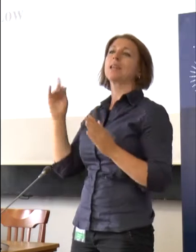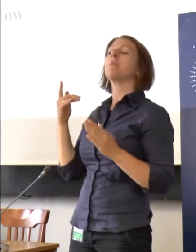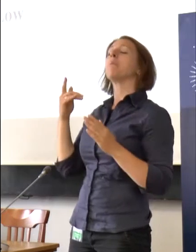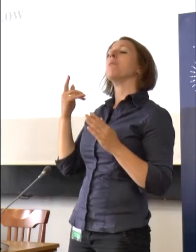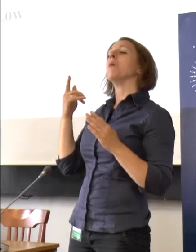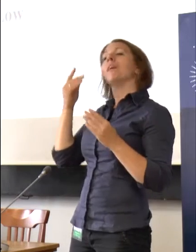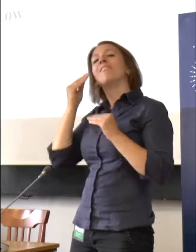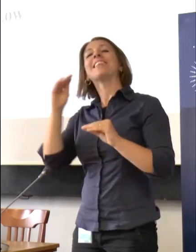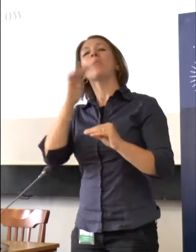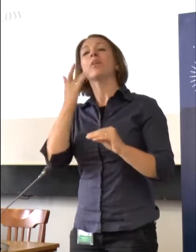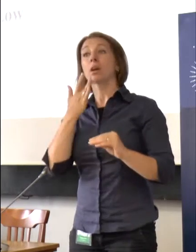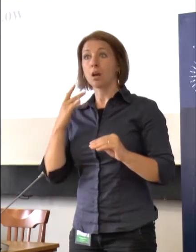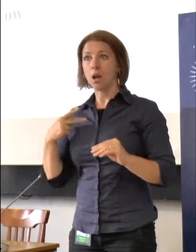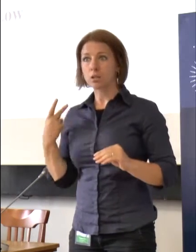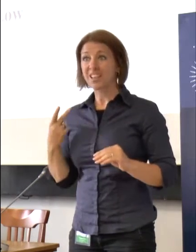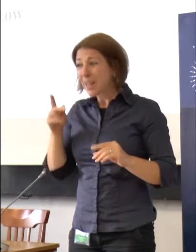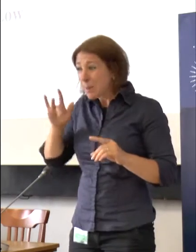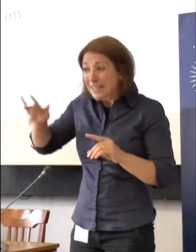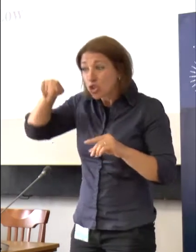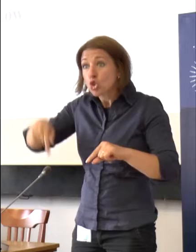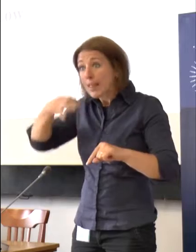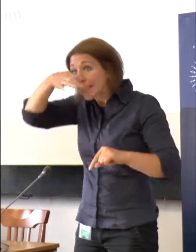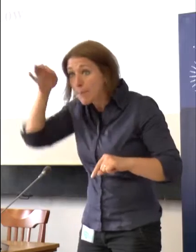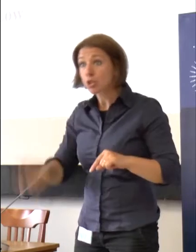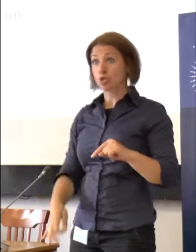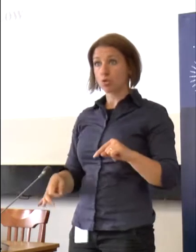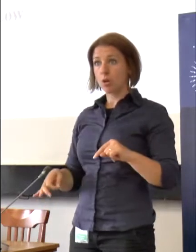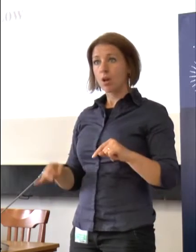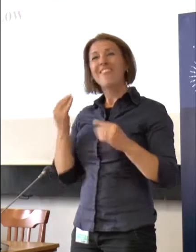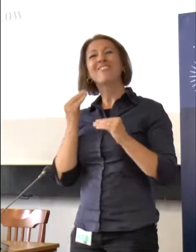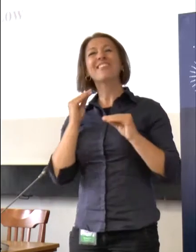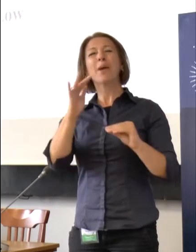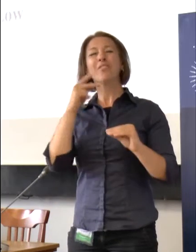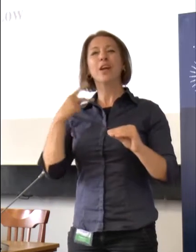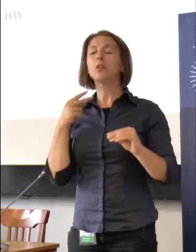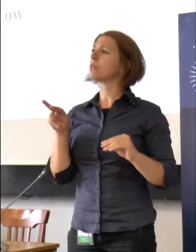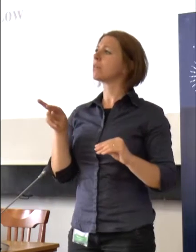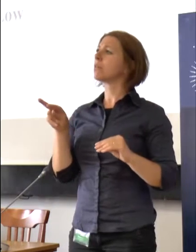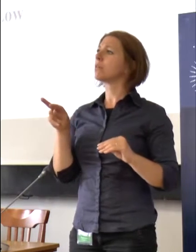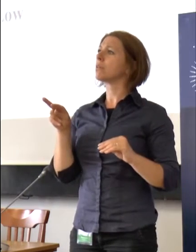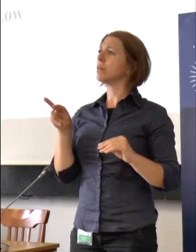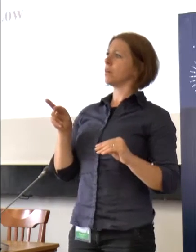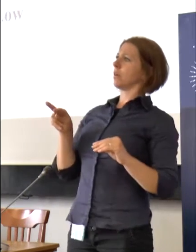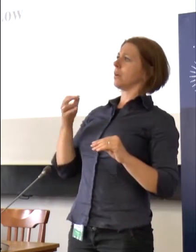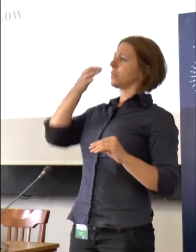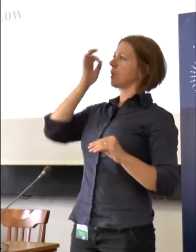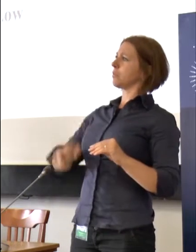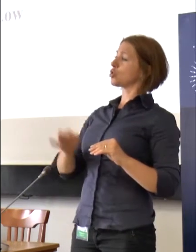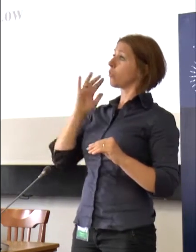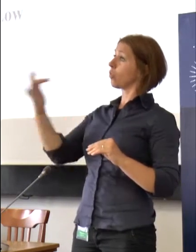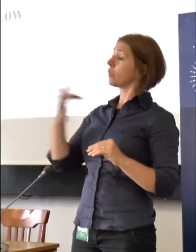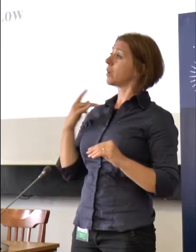refugees welcome. So they welcome not in German. So the migrants immediately know. So the language of that country